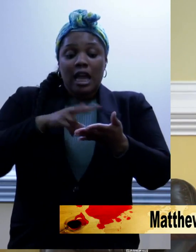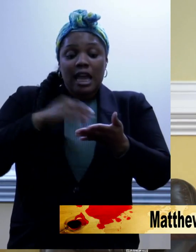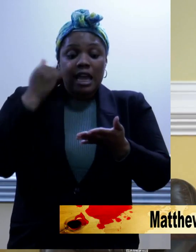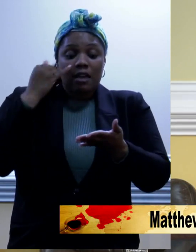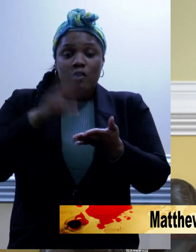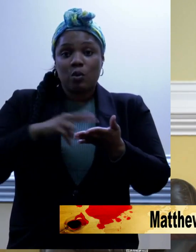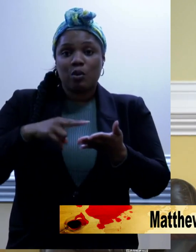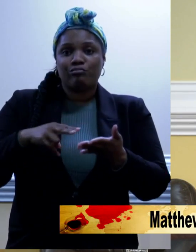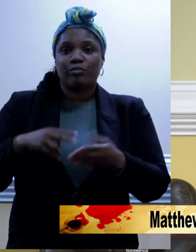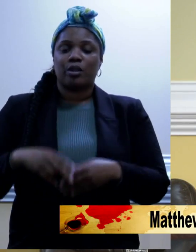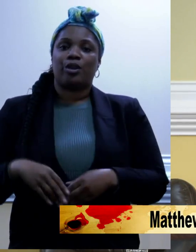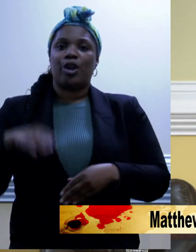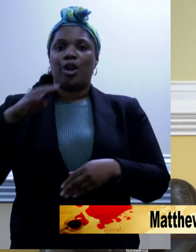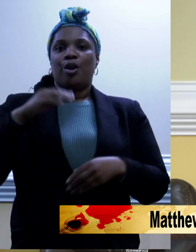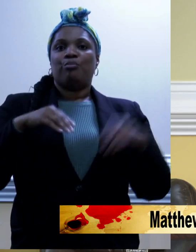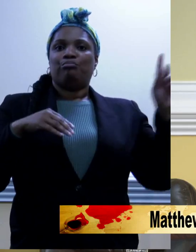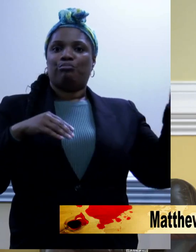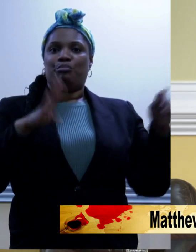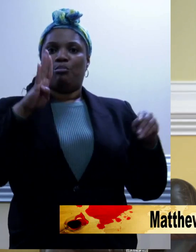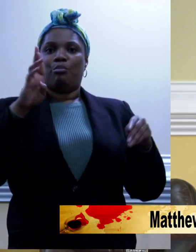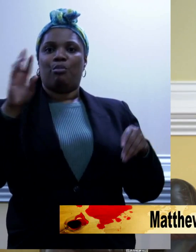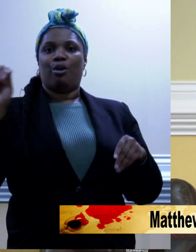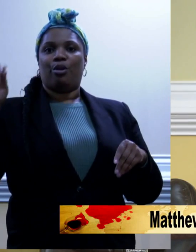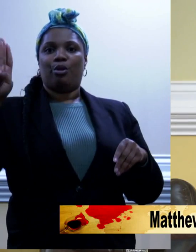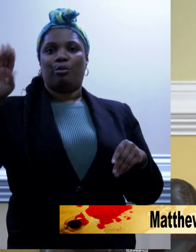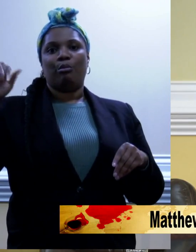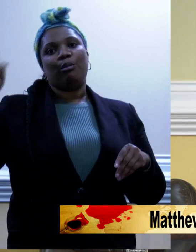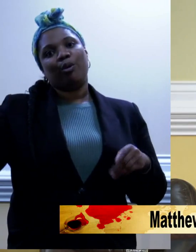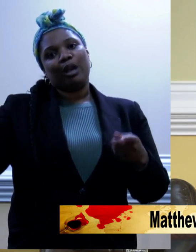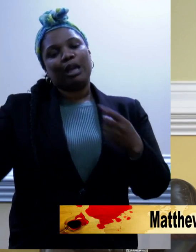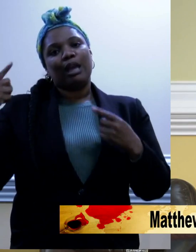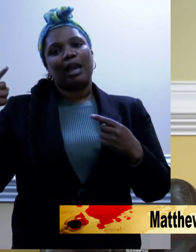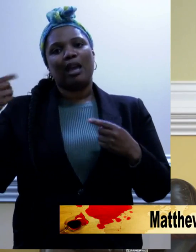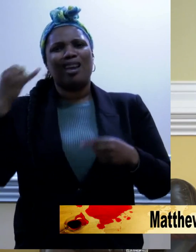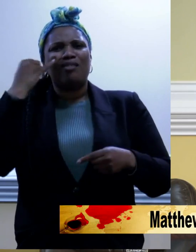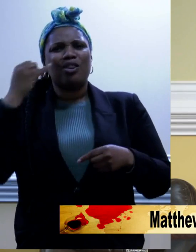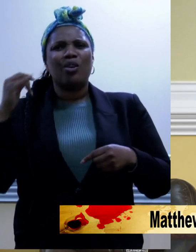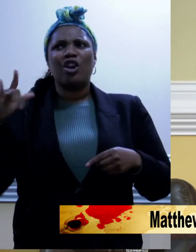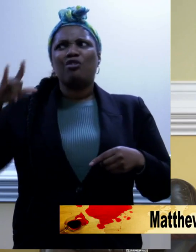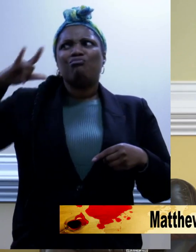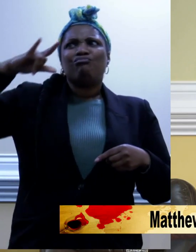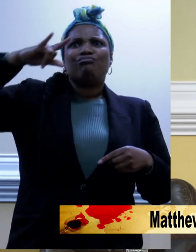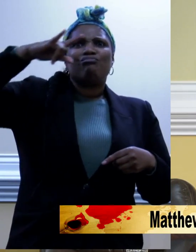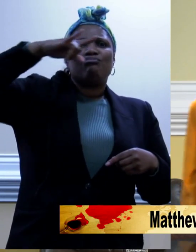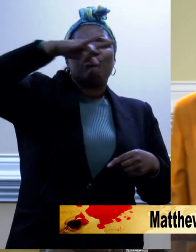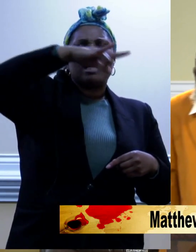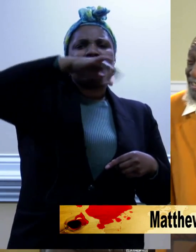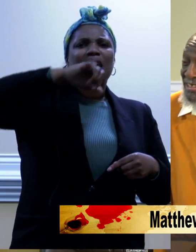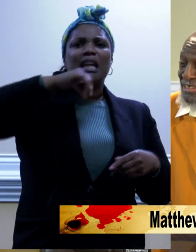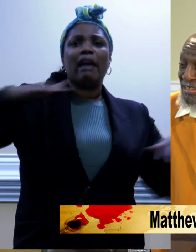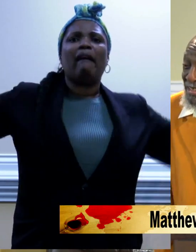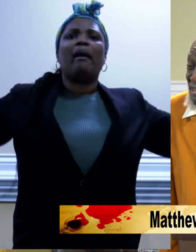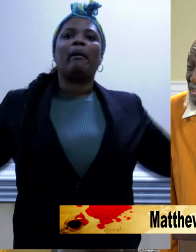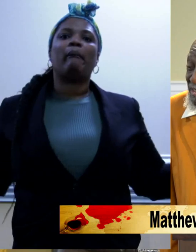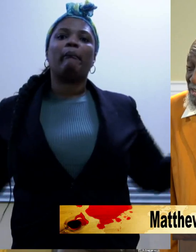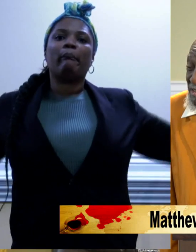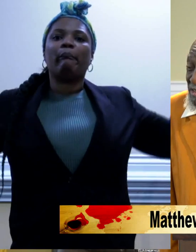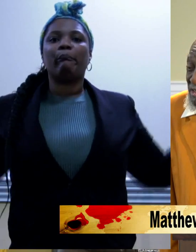Well, you know, Bowie flew in last night. Then you know if I flew in, I was on a plane. I had no wings.